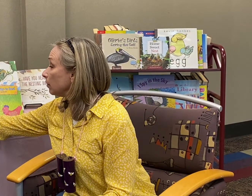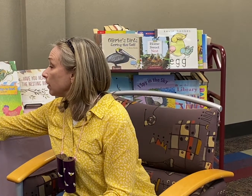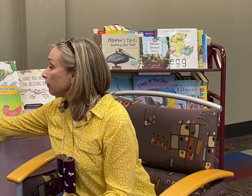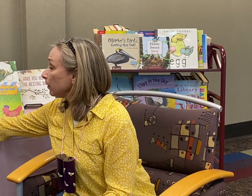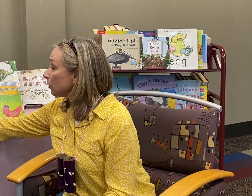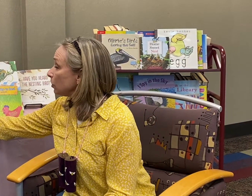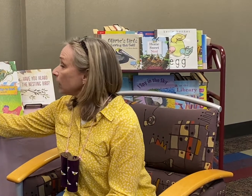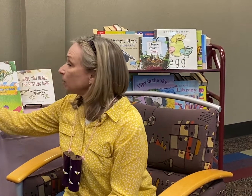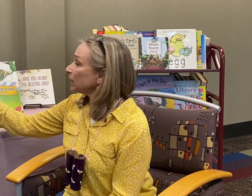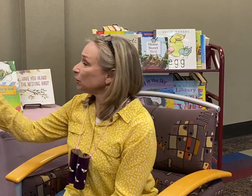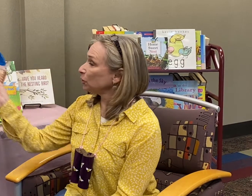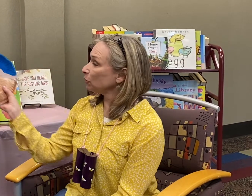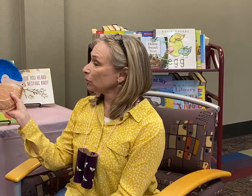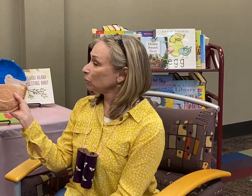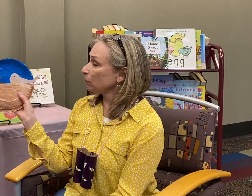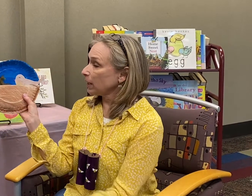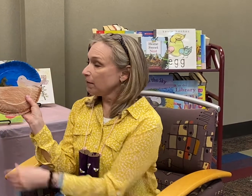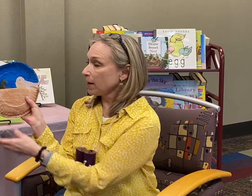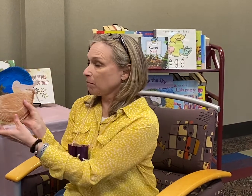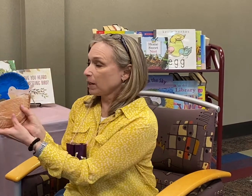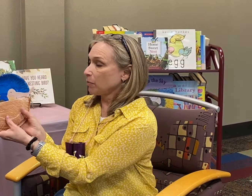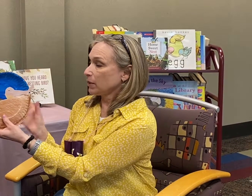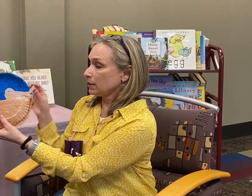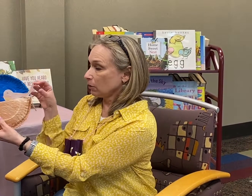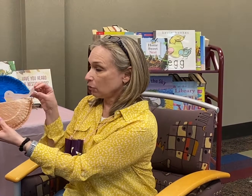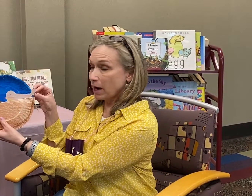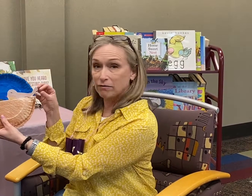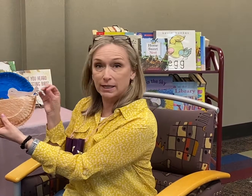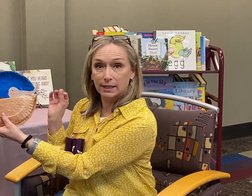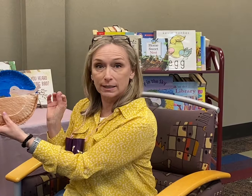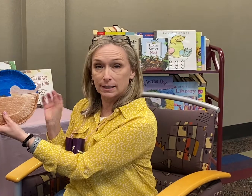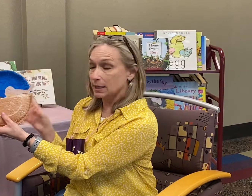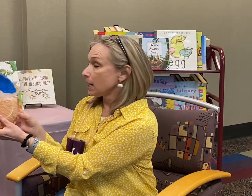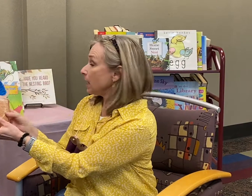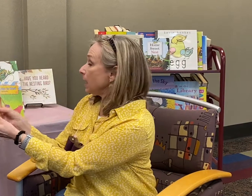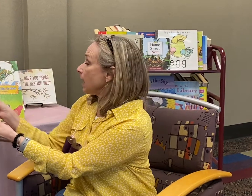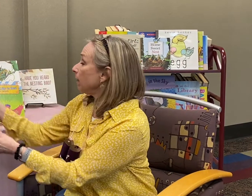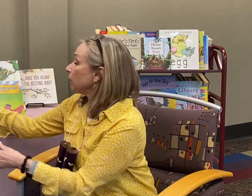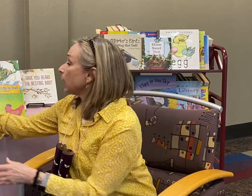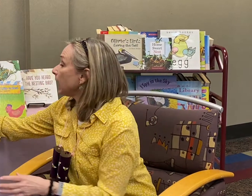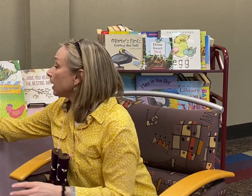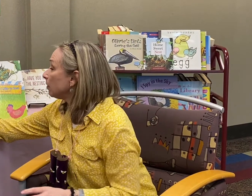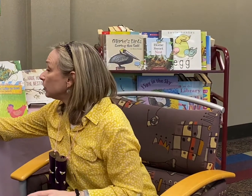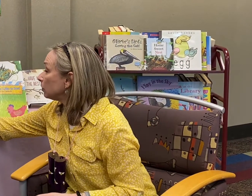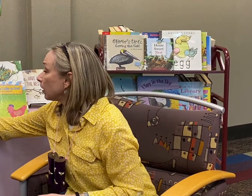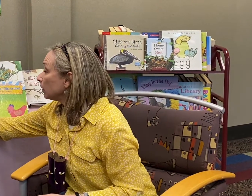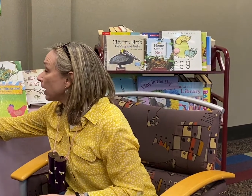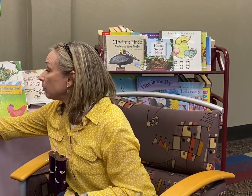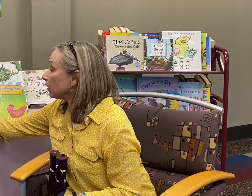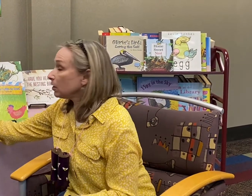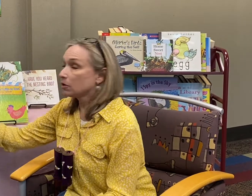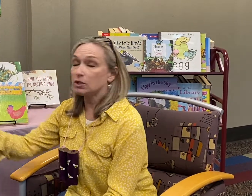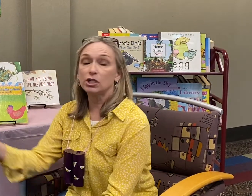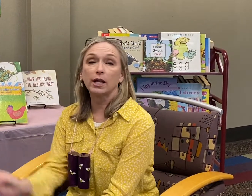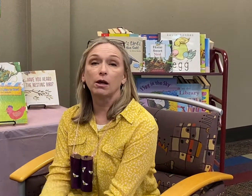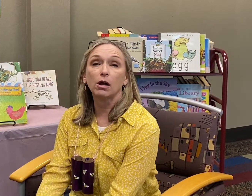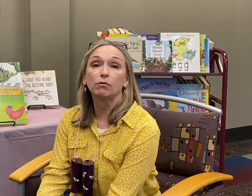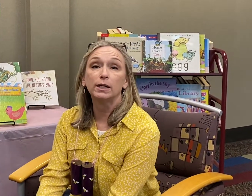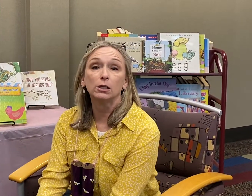bit further, you can come down to North Street and pick up one of these little craft kits. If you can't come to our library, you can check out our read along